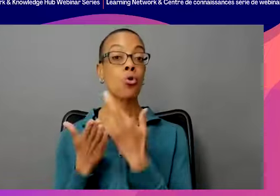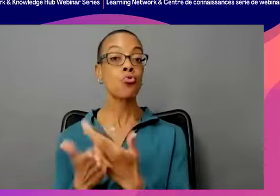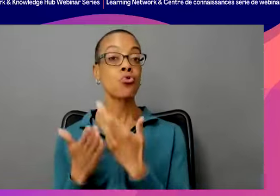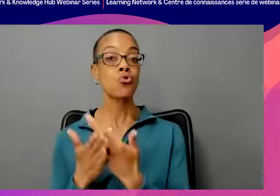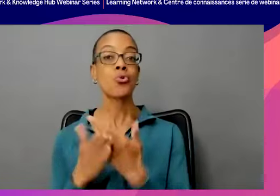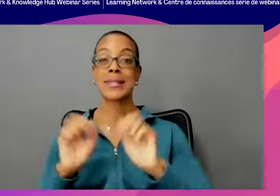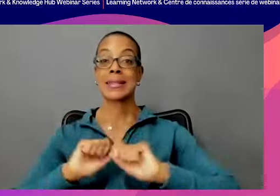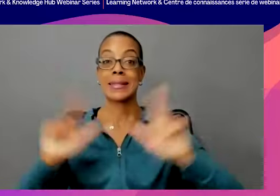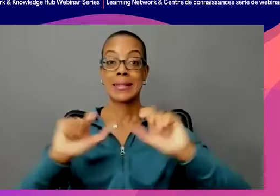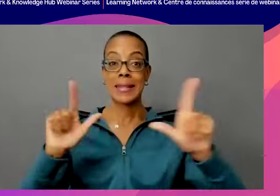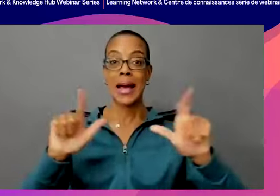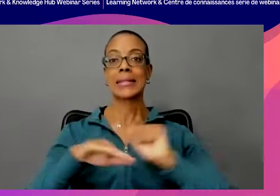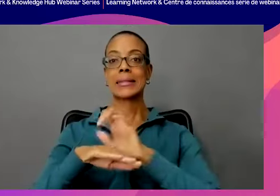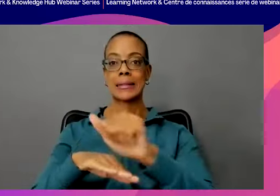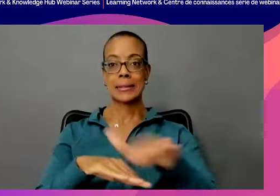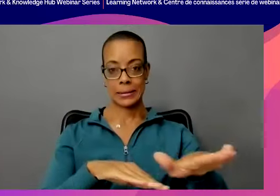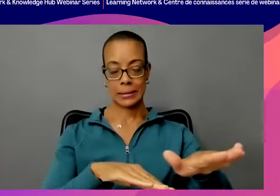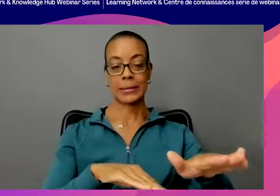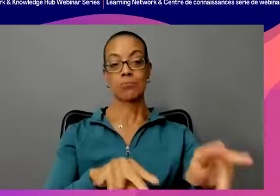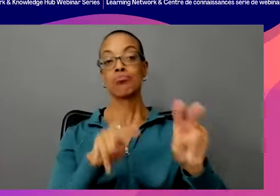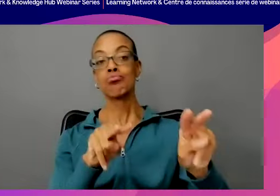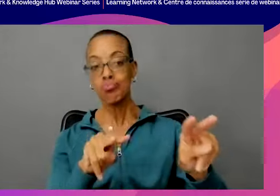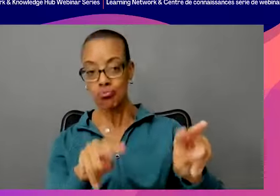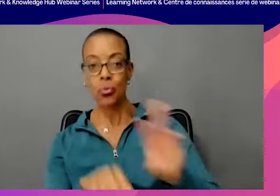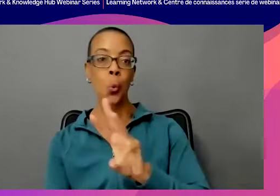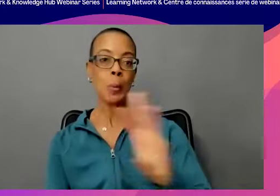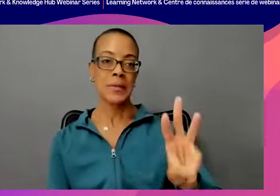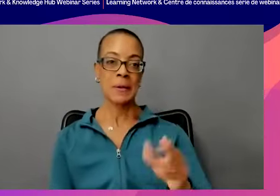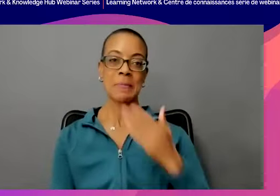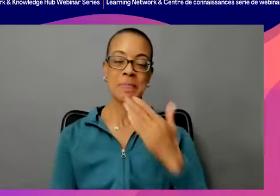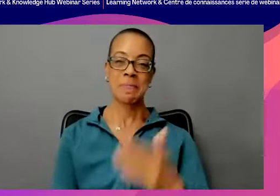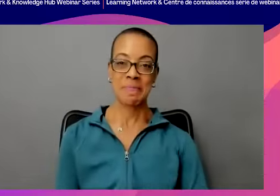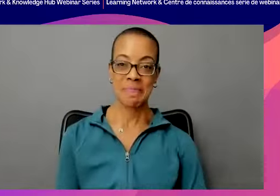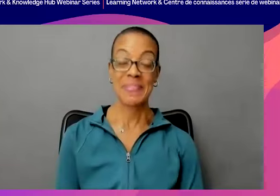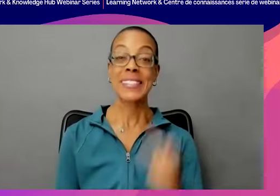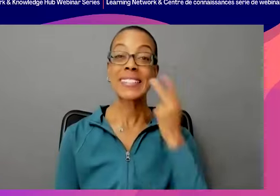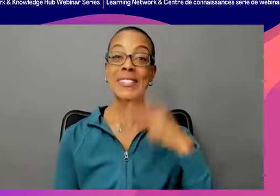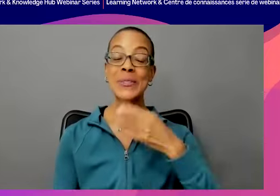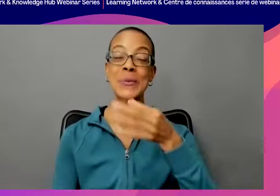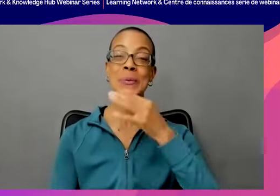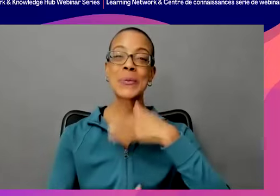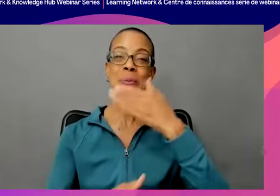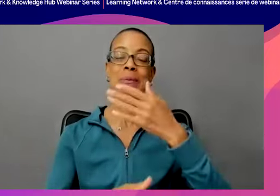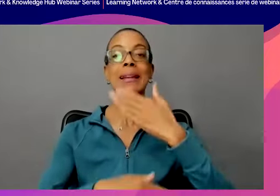will be sent to you, and keep an eye on the website. We will see you next time.